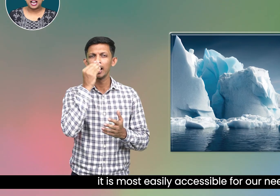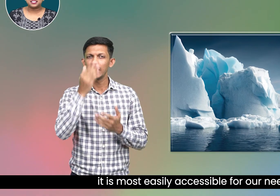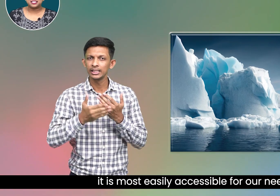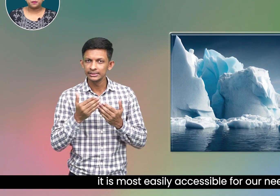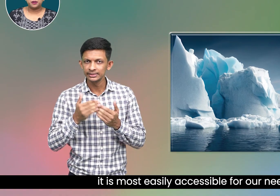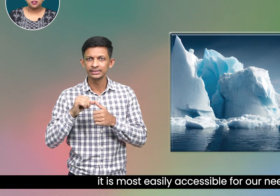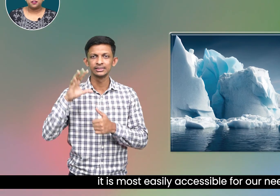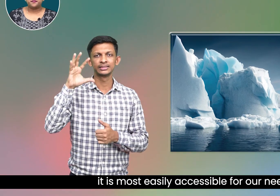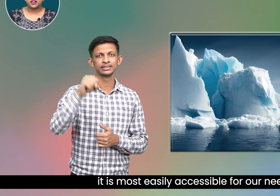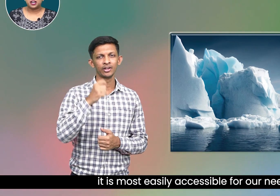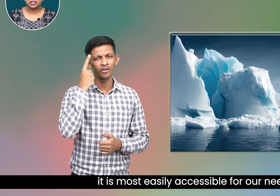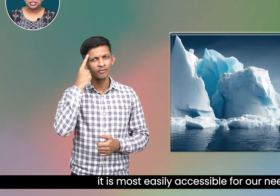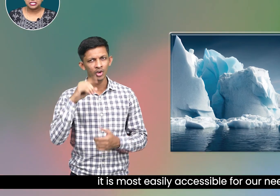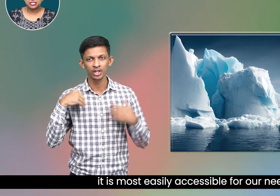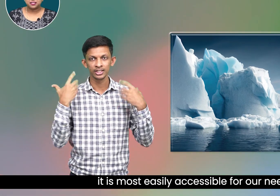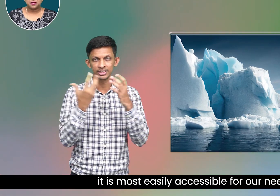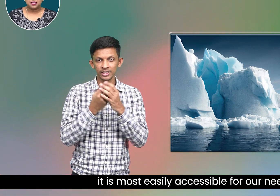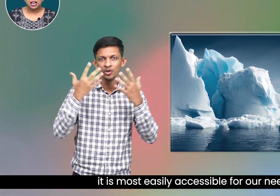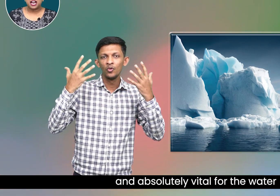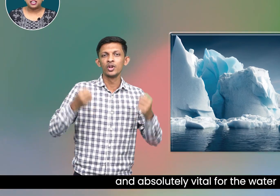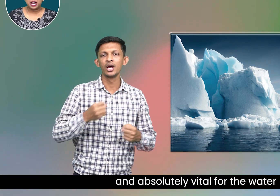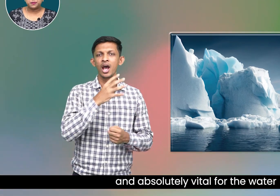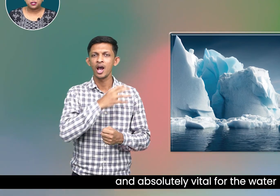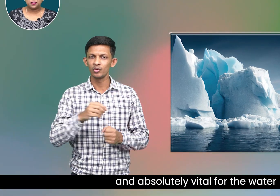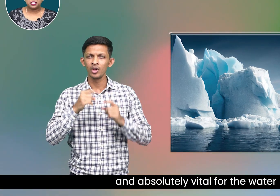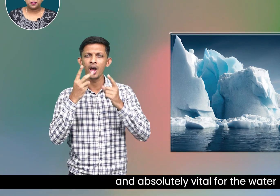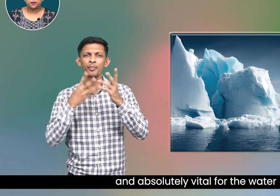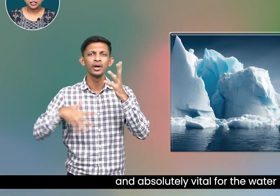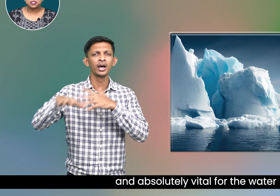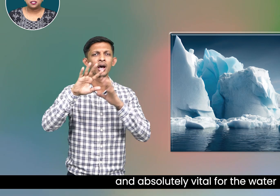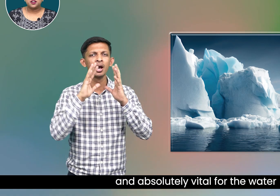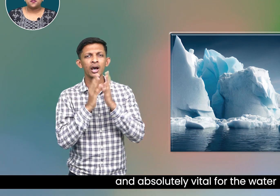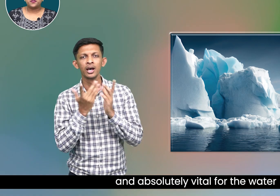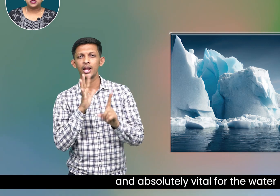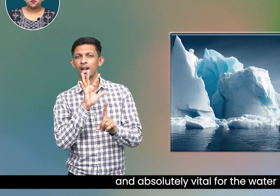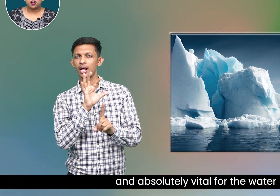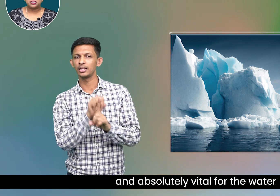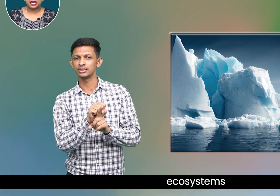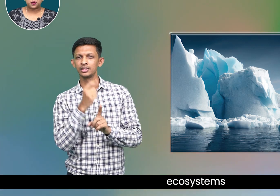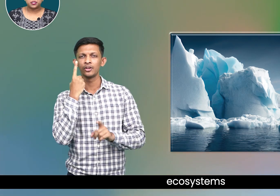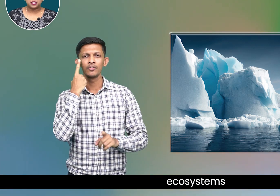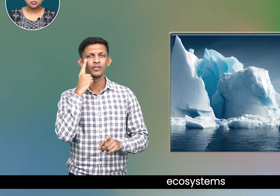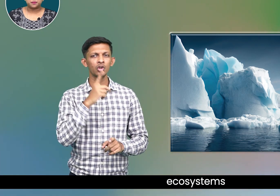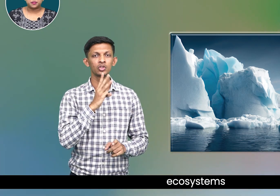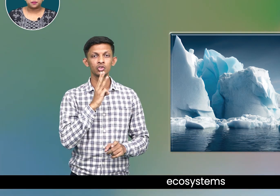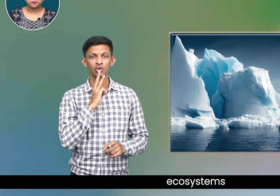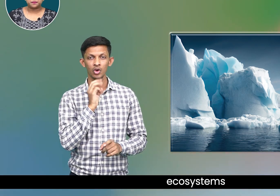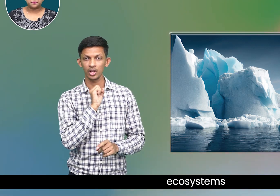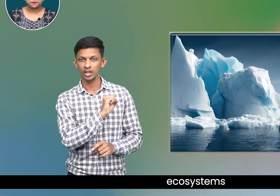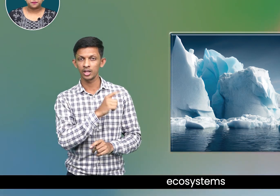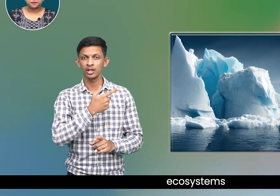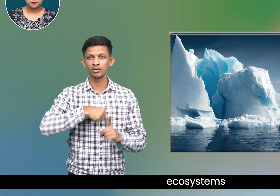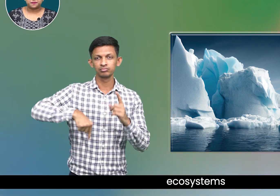easily accessible for our needs and absolutely vital for the water ecosystems.